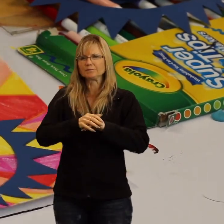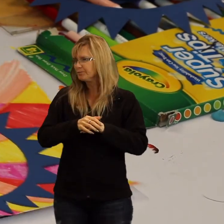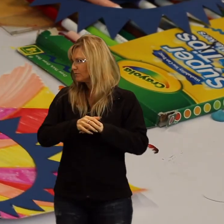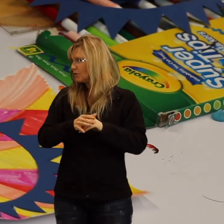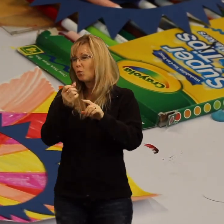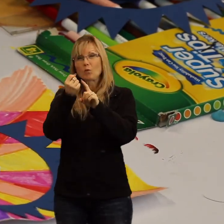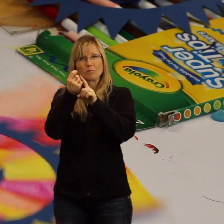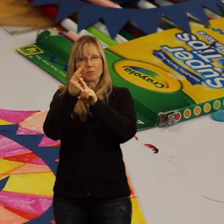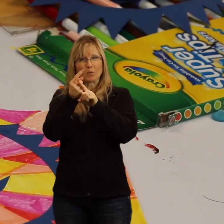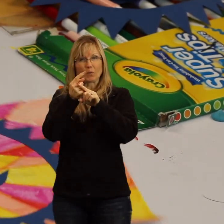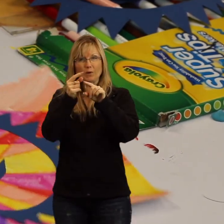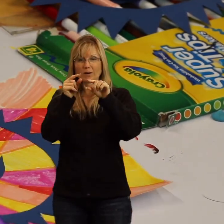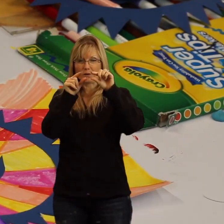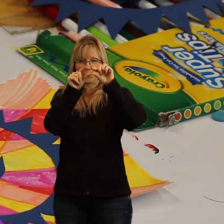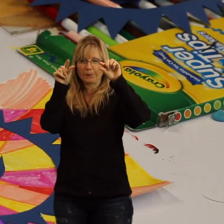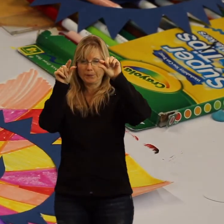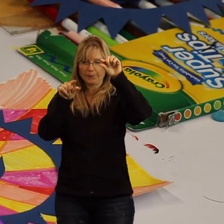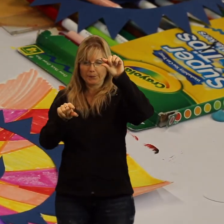And then one more piece.